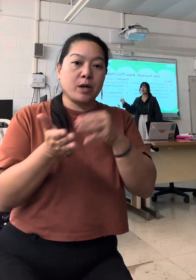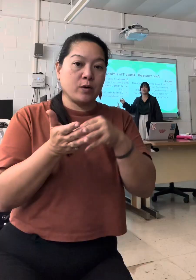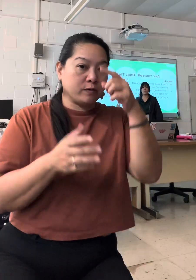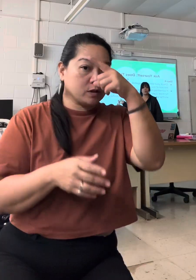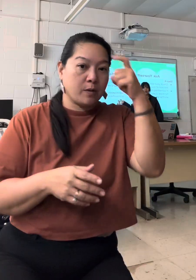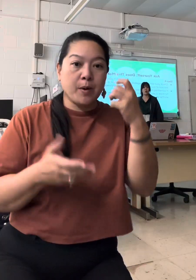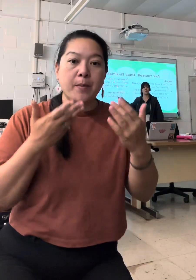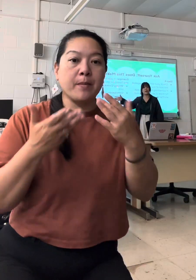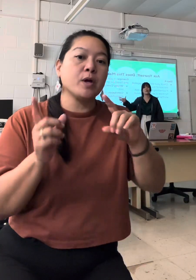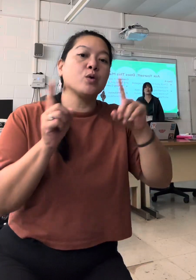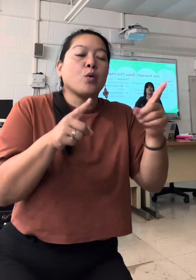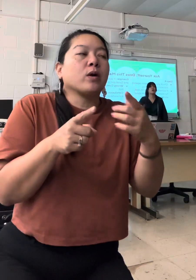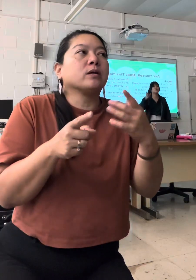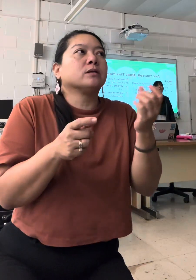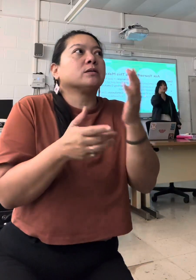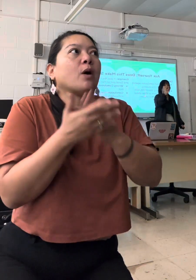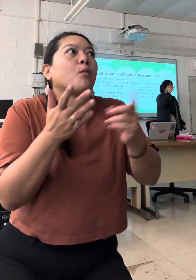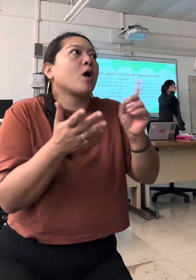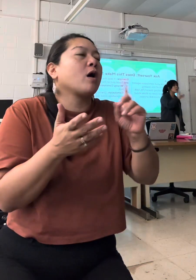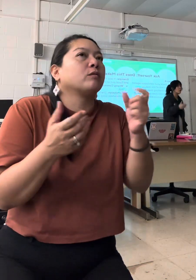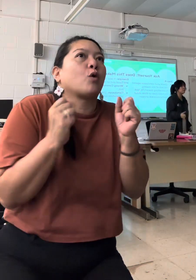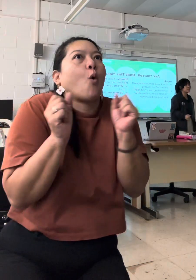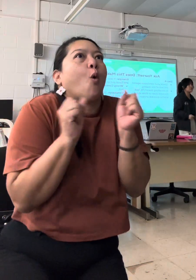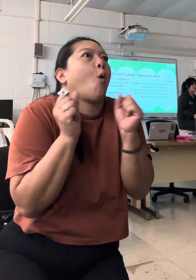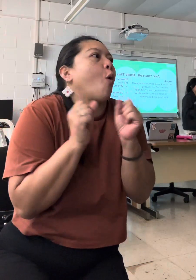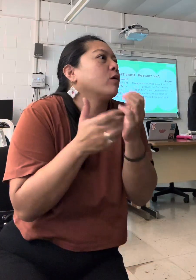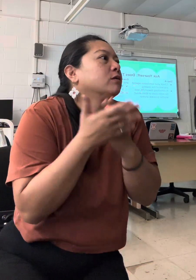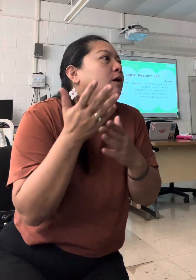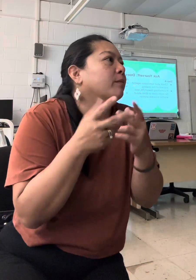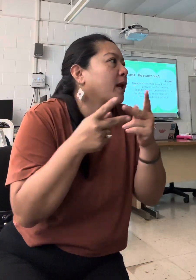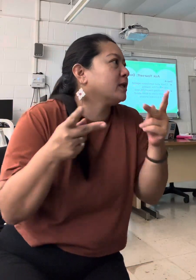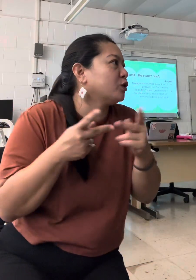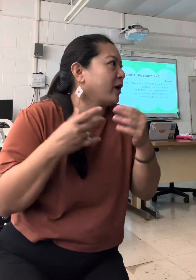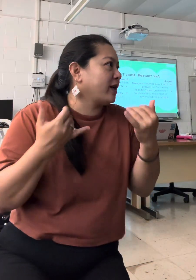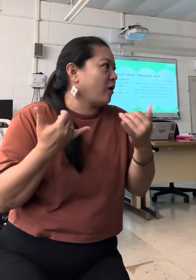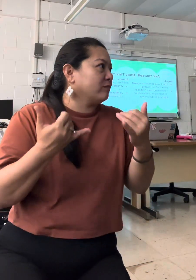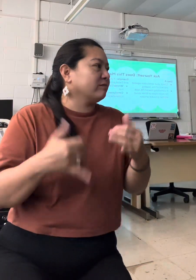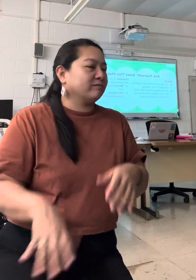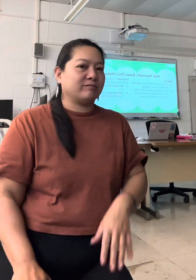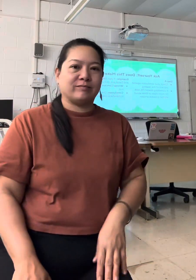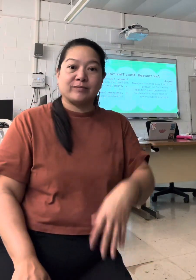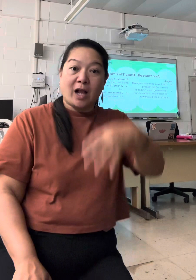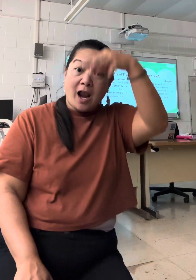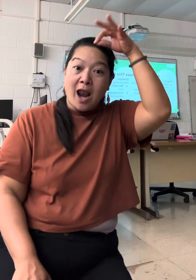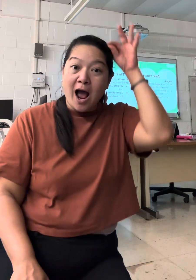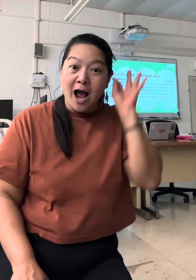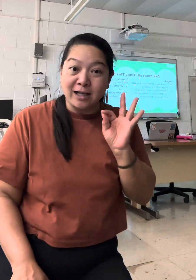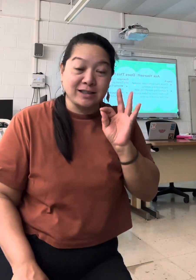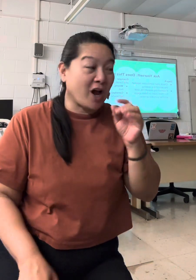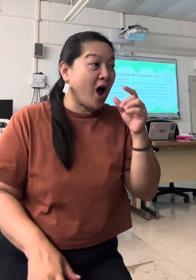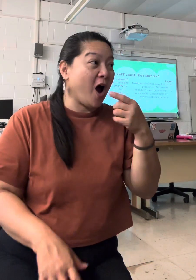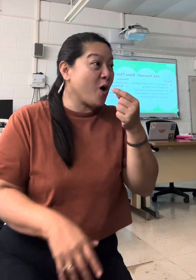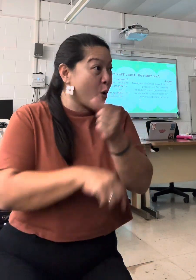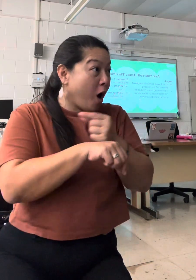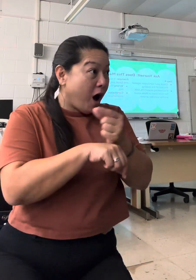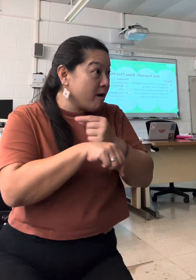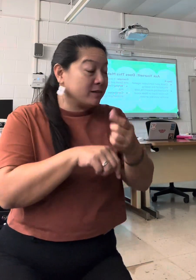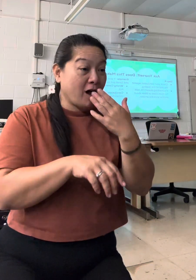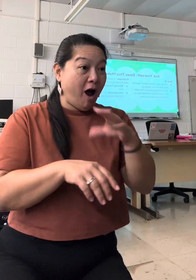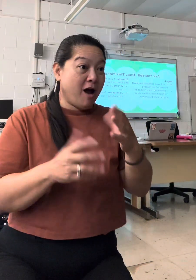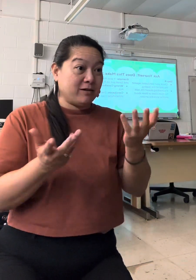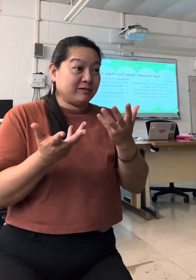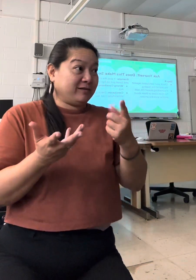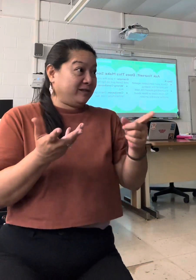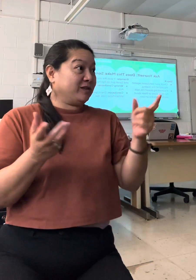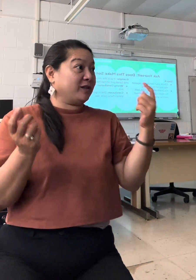be going somewhere cold. Like where? What do you know? What are some cold places? We live in Guam, it's hot all the time, but we wear jacket.